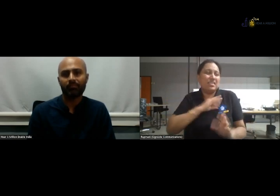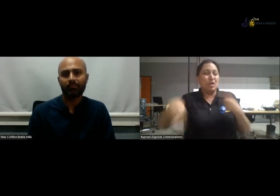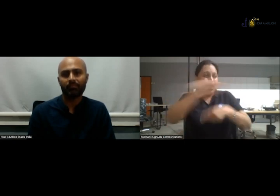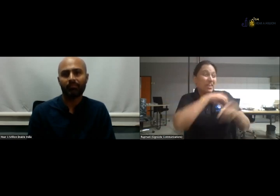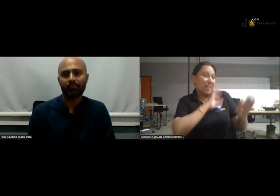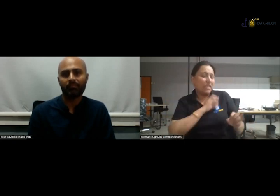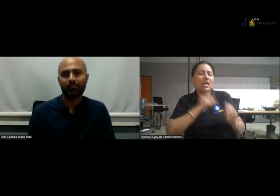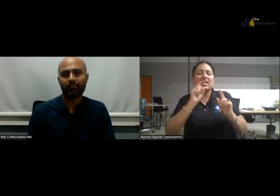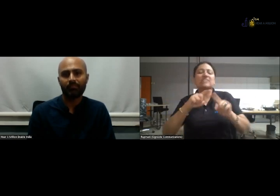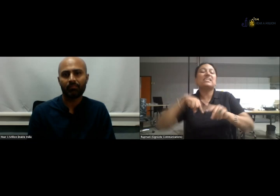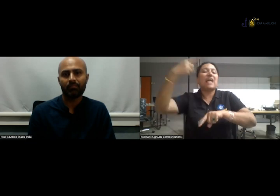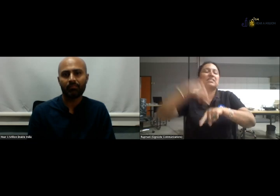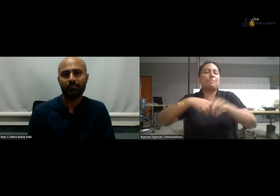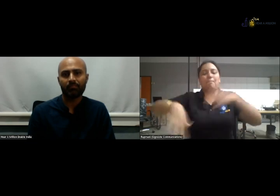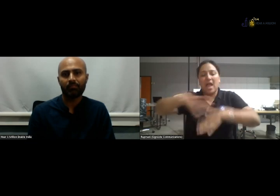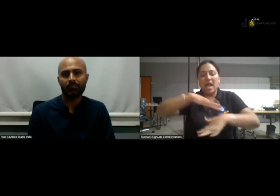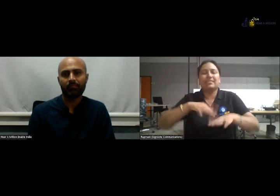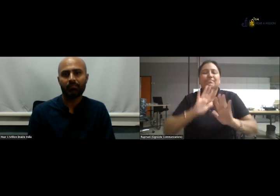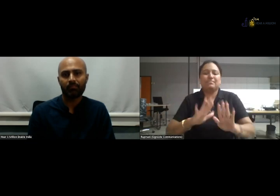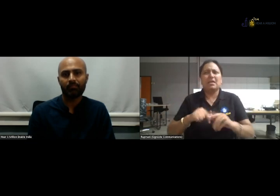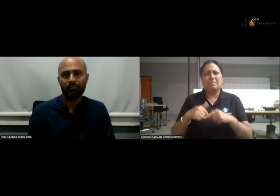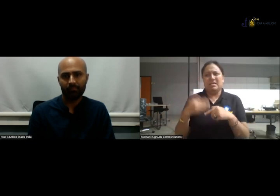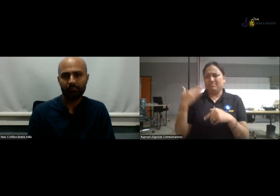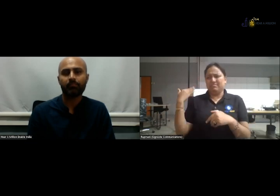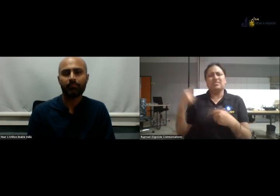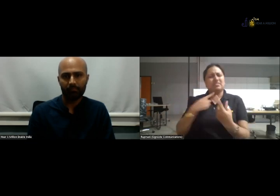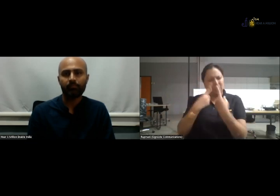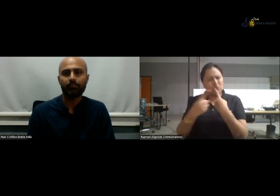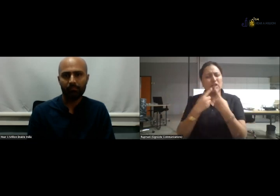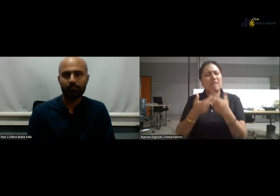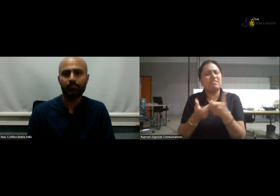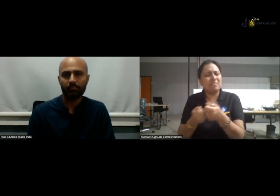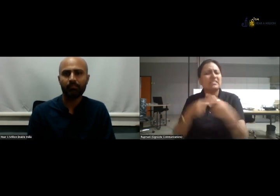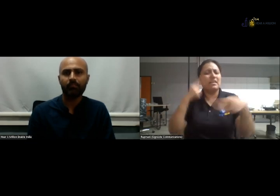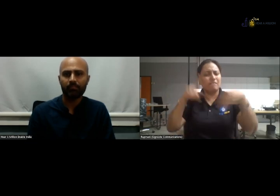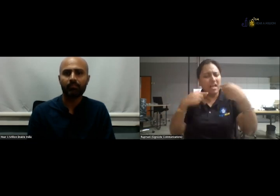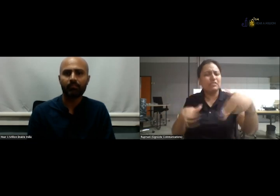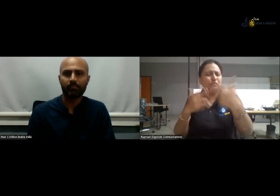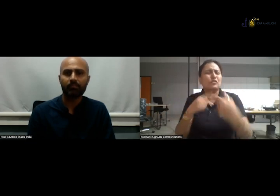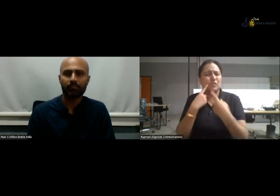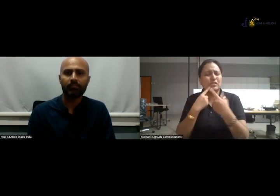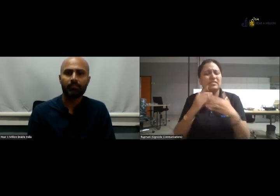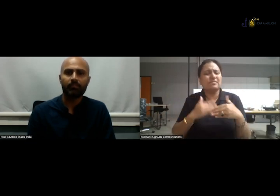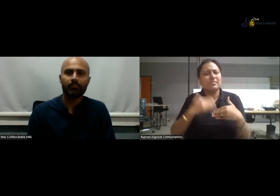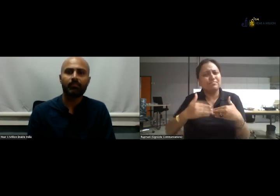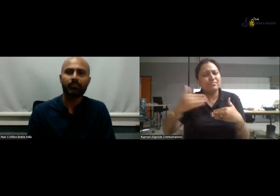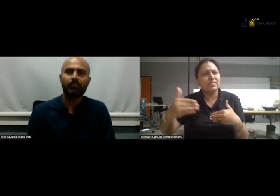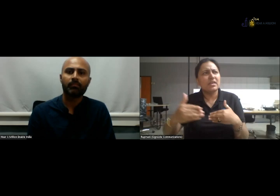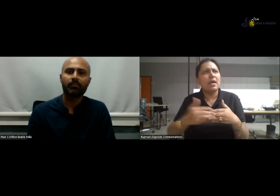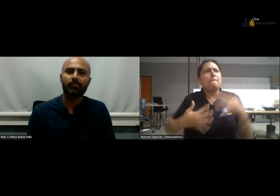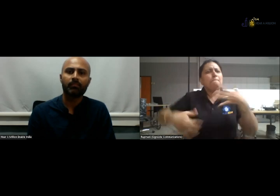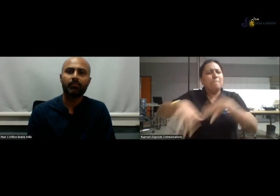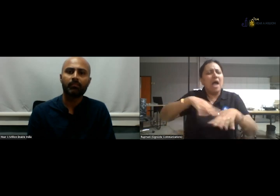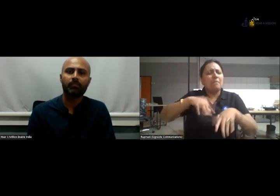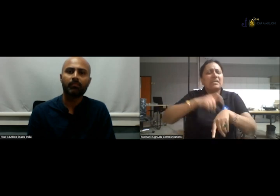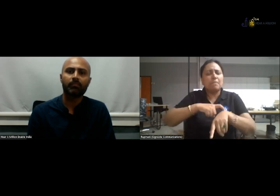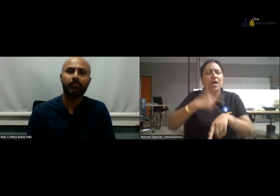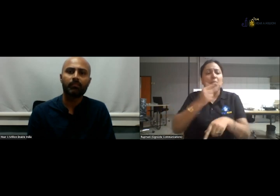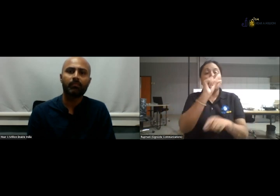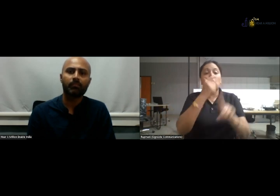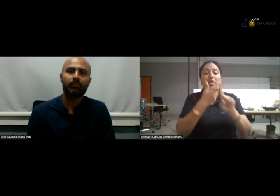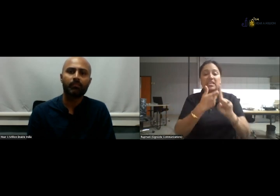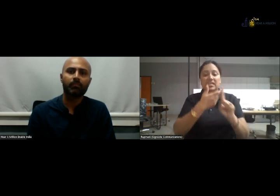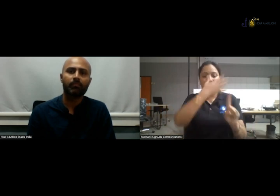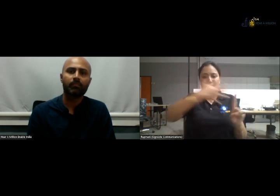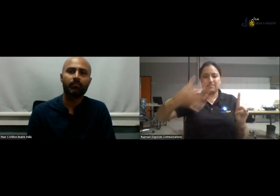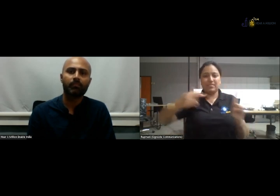like more, and we learn about so many things about her. So yes, if we remained in